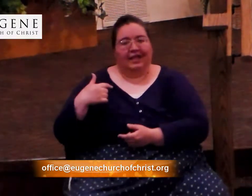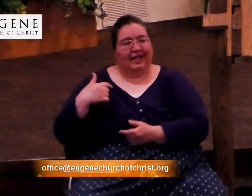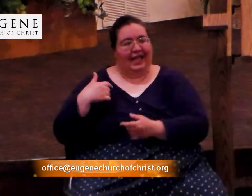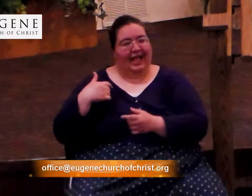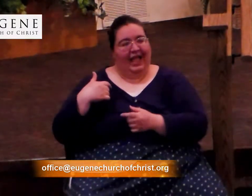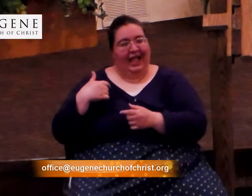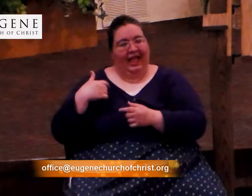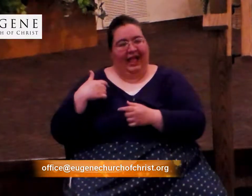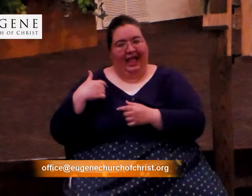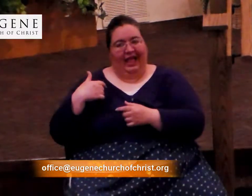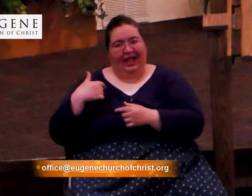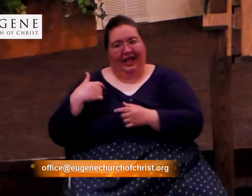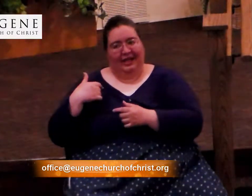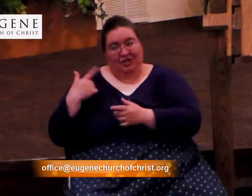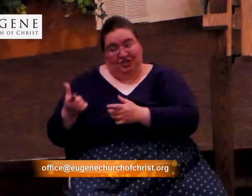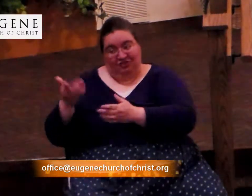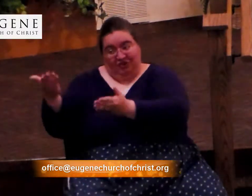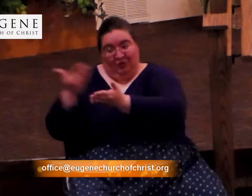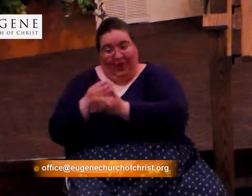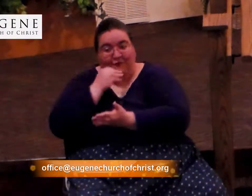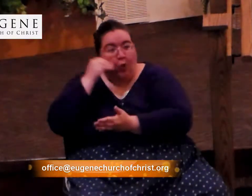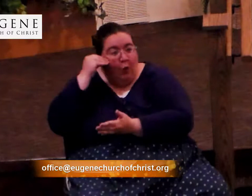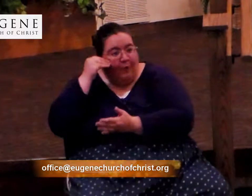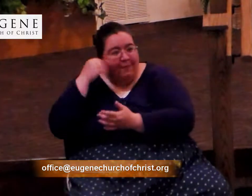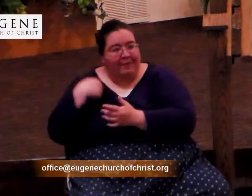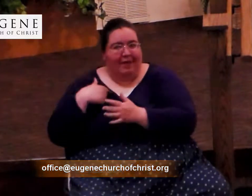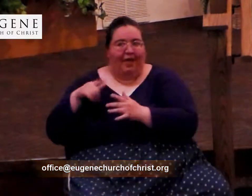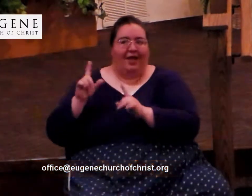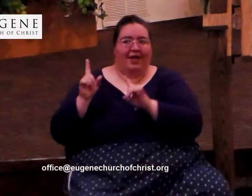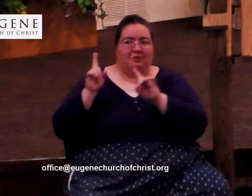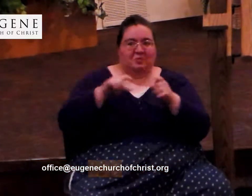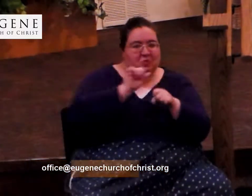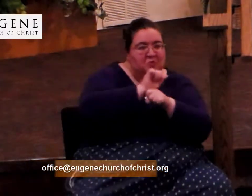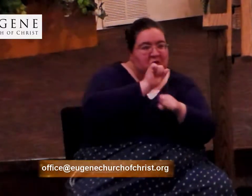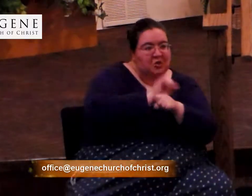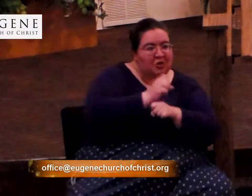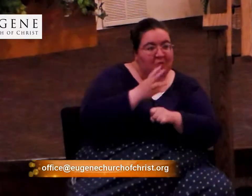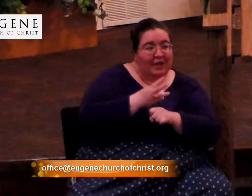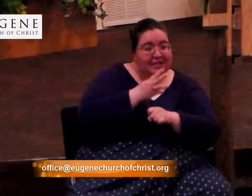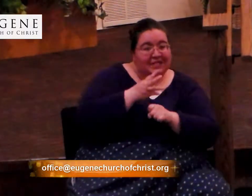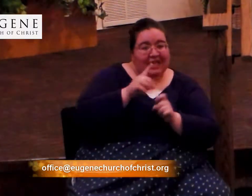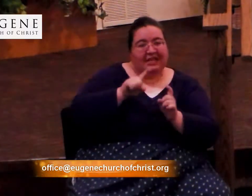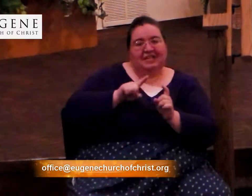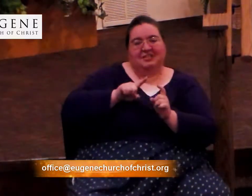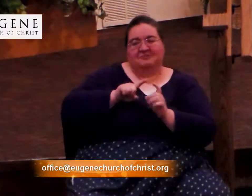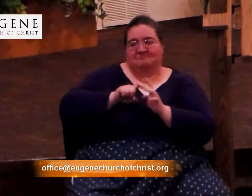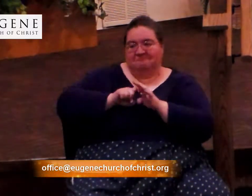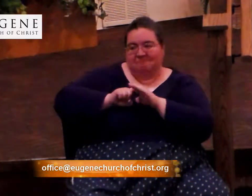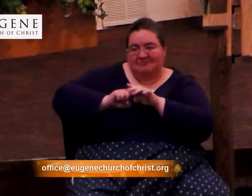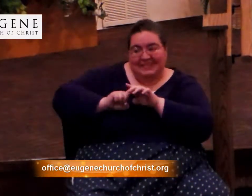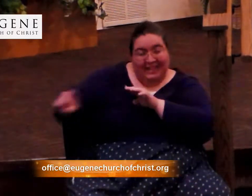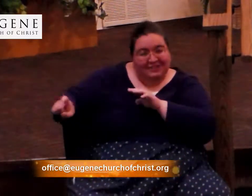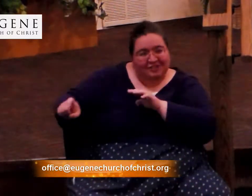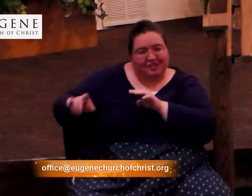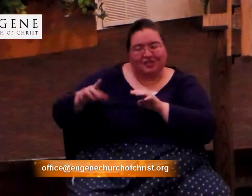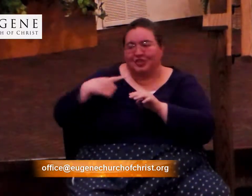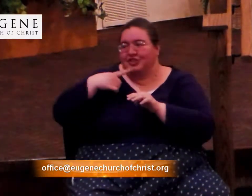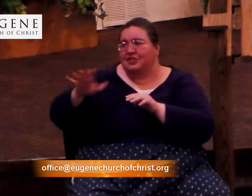away for a long time. And 2 hours later, she got a text, or a call from her mom that her uncle had passed